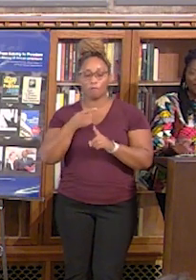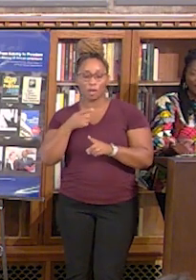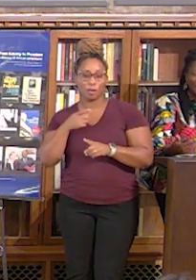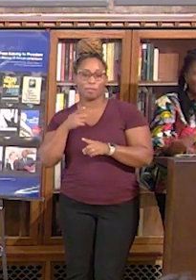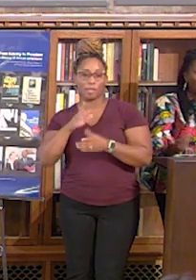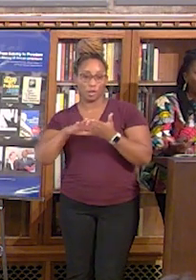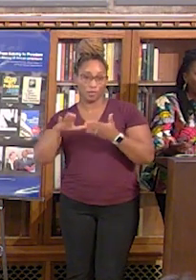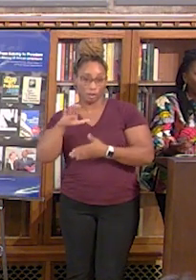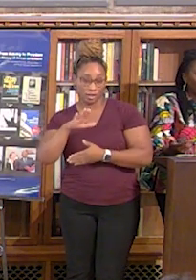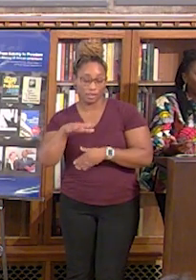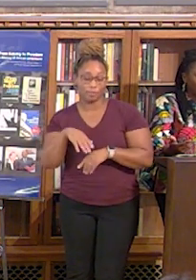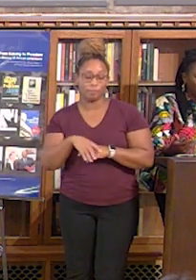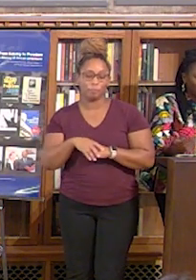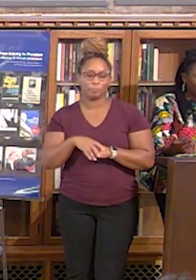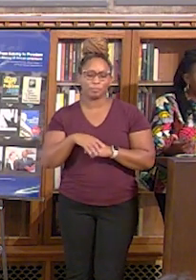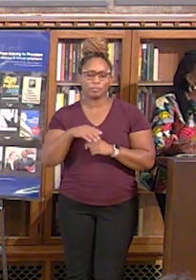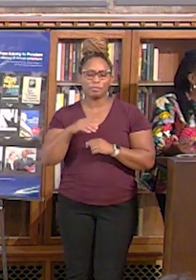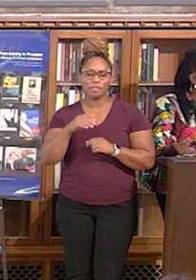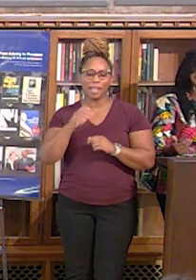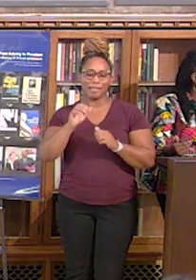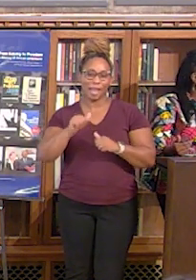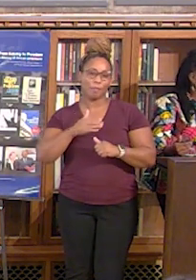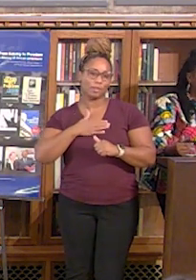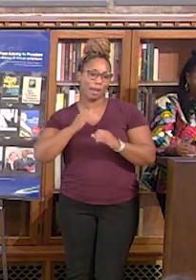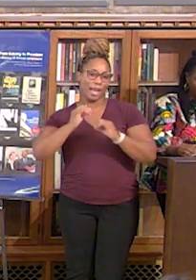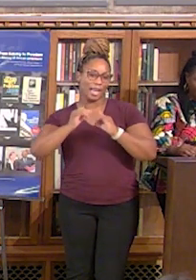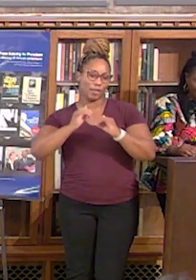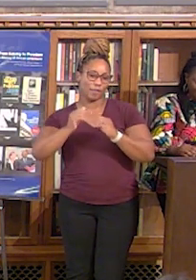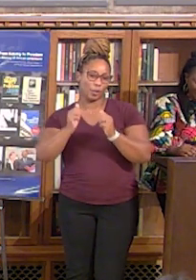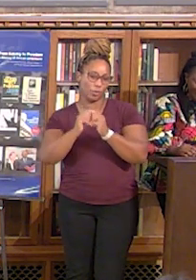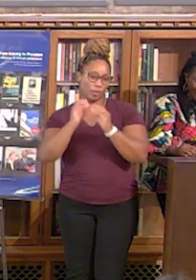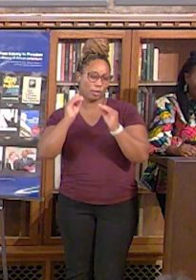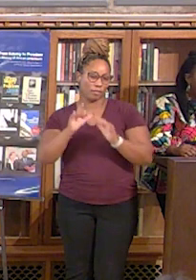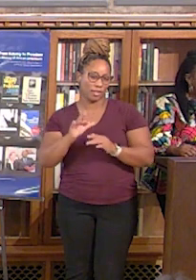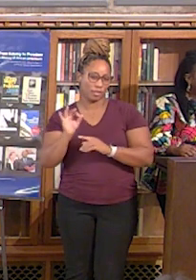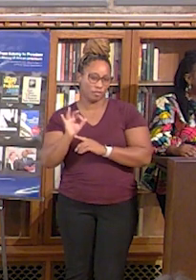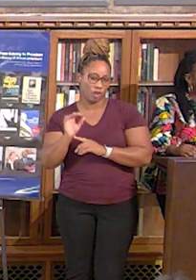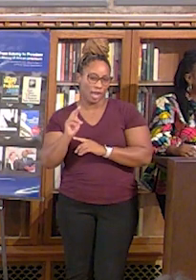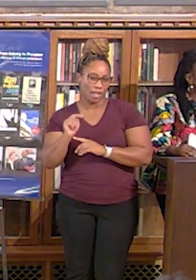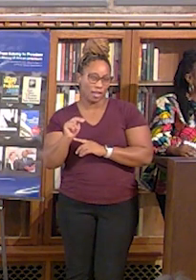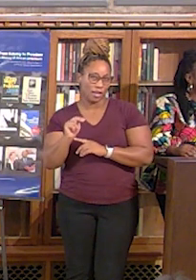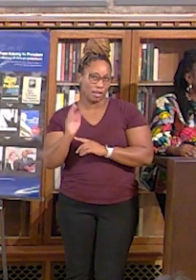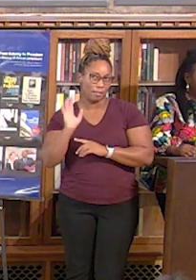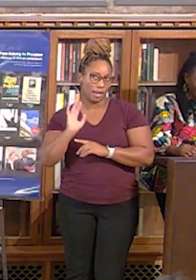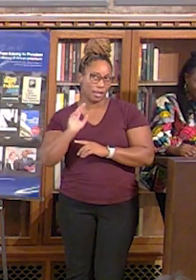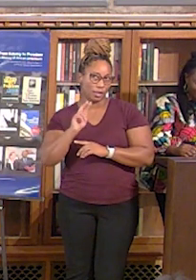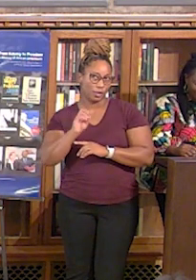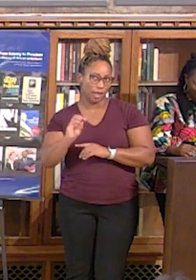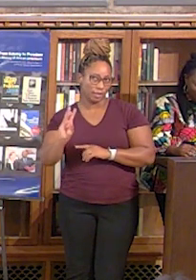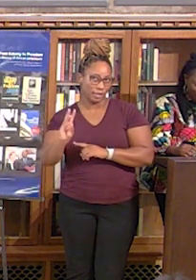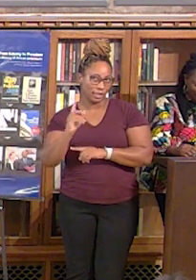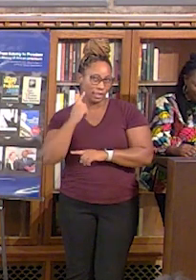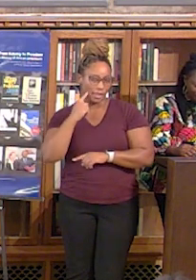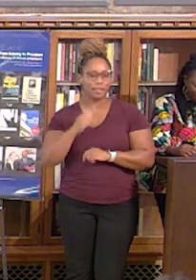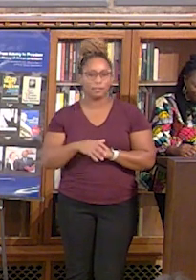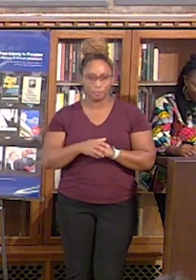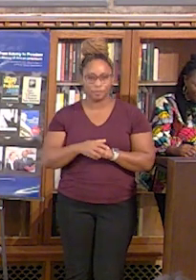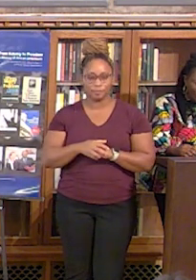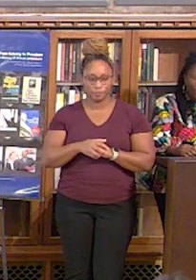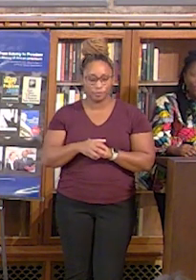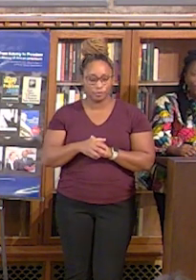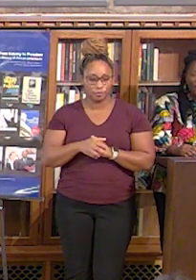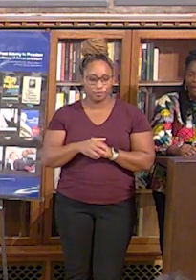to that lunching and that was the substance of my interview with Professor Franklin um back in 2006 I believe it